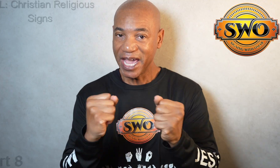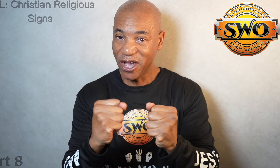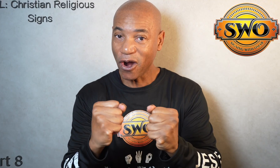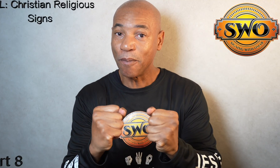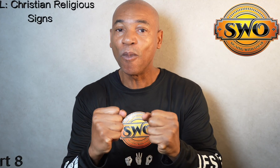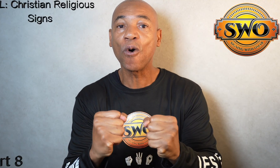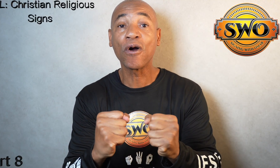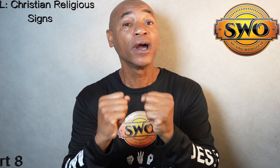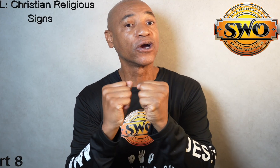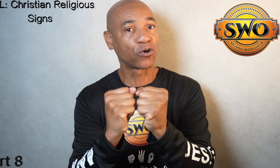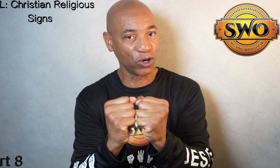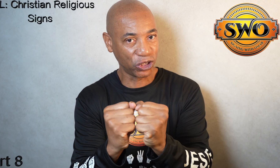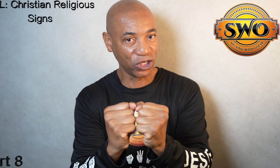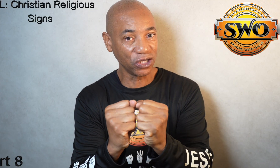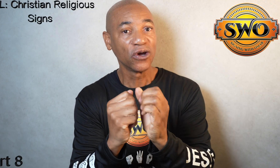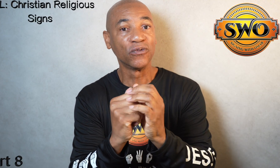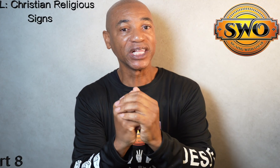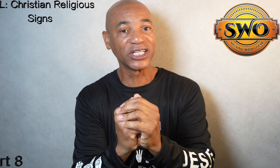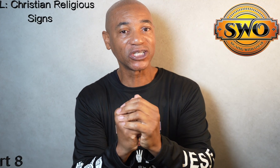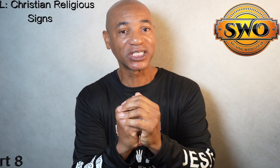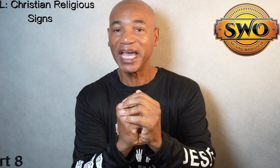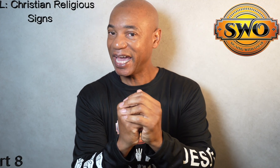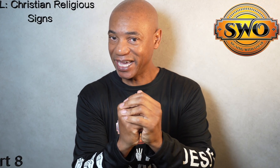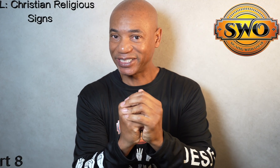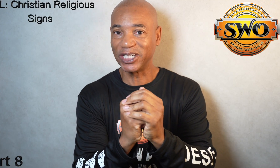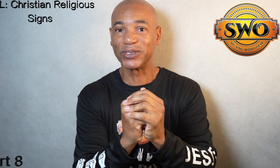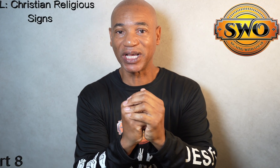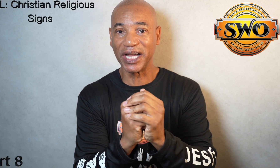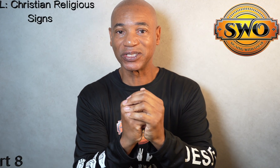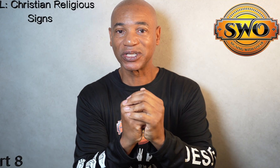Here are more Christian religious ASL signs.